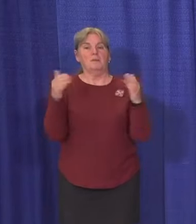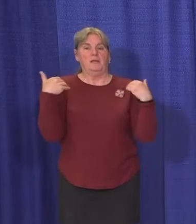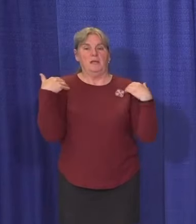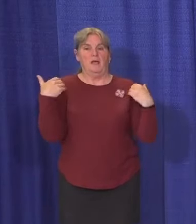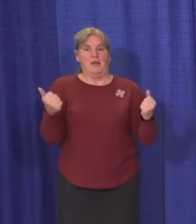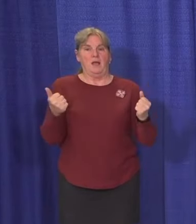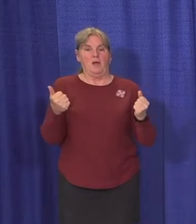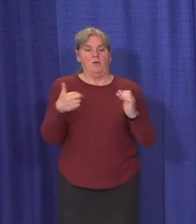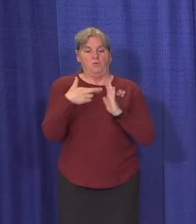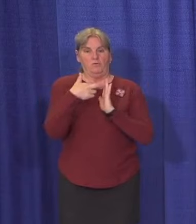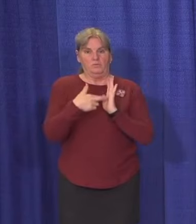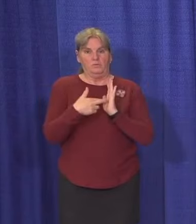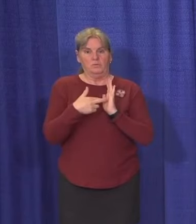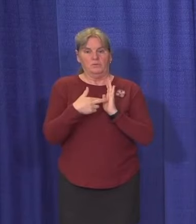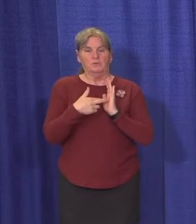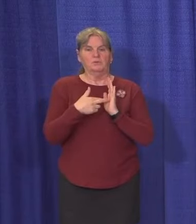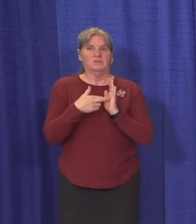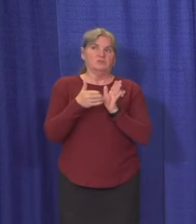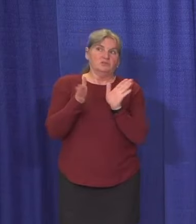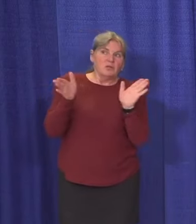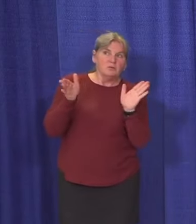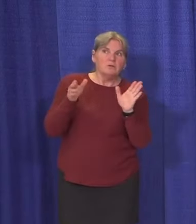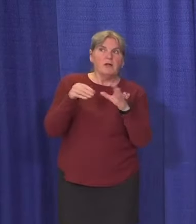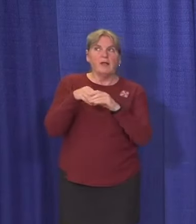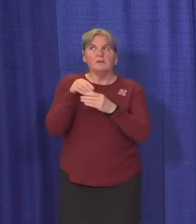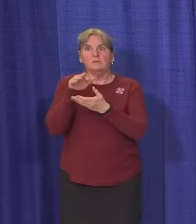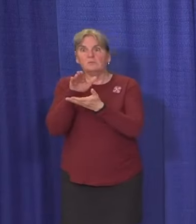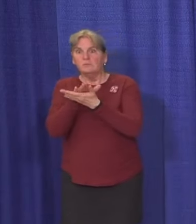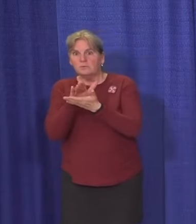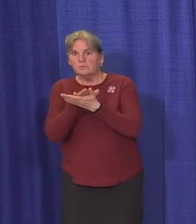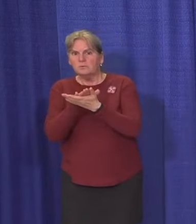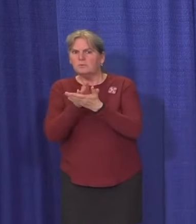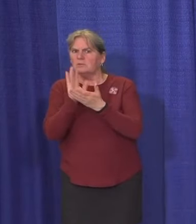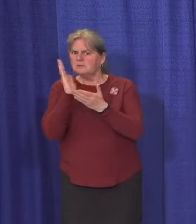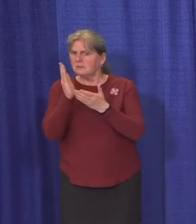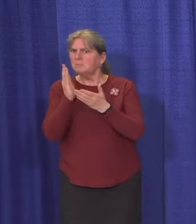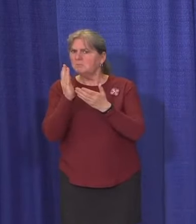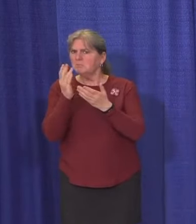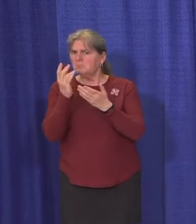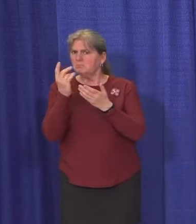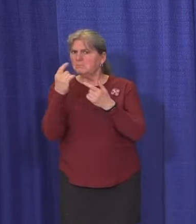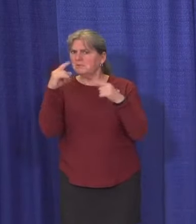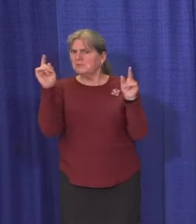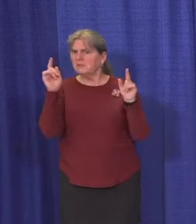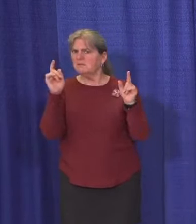and that we can also do this very well.